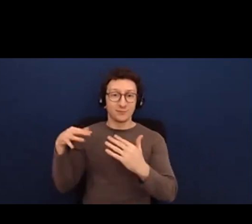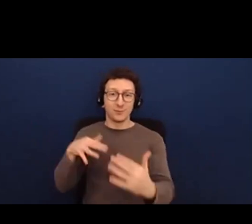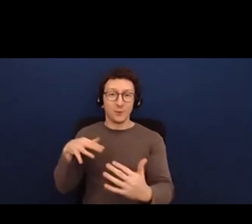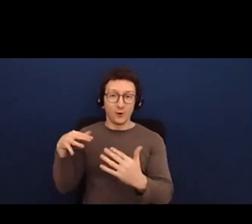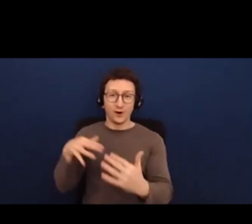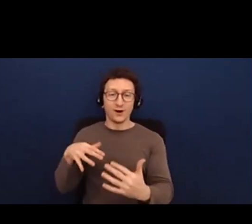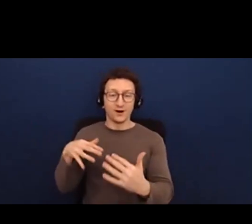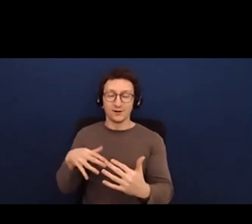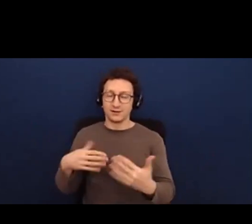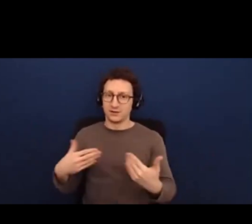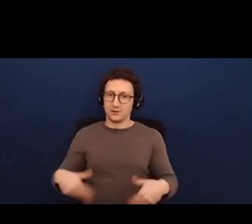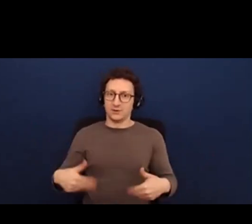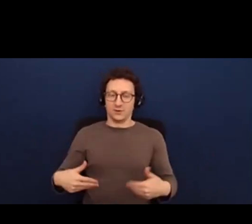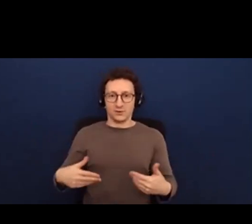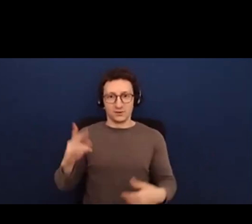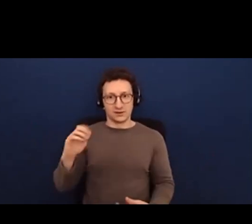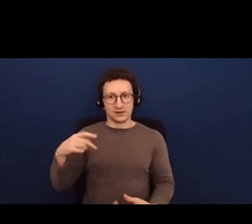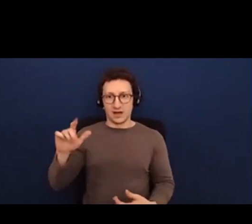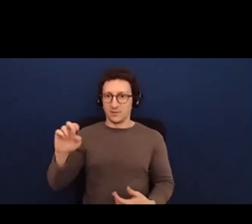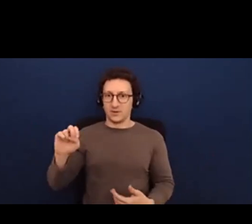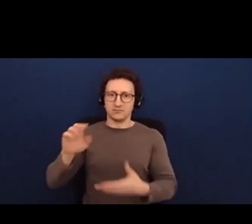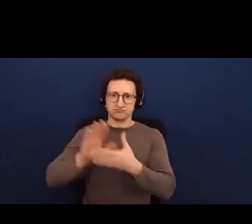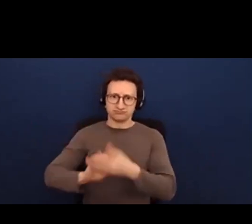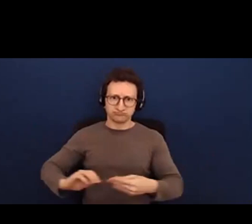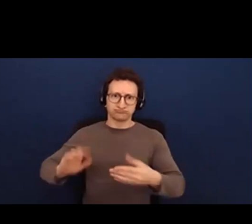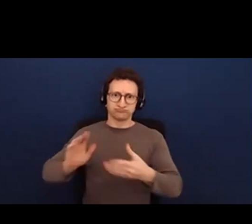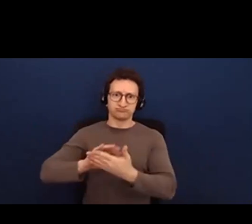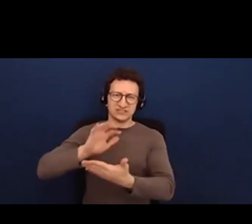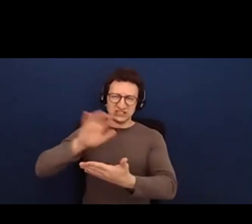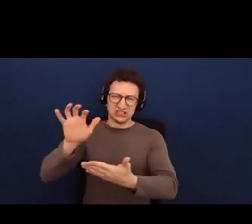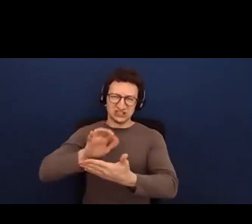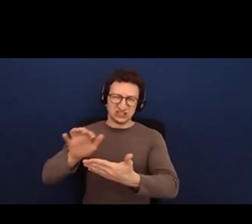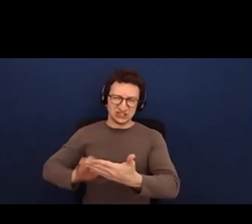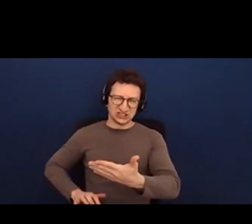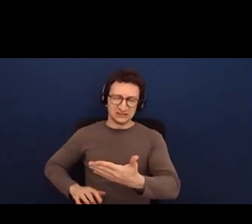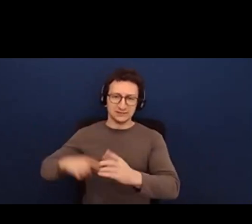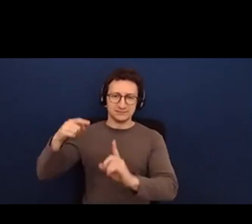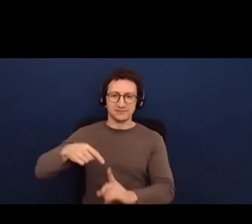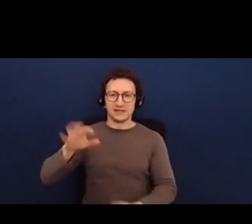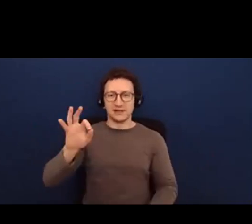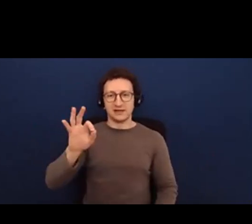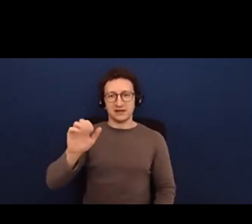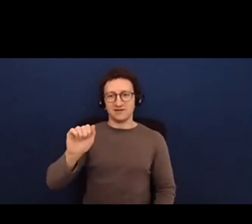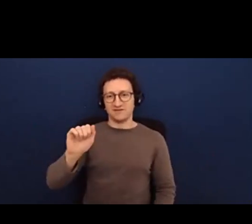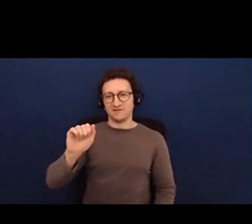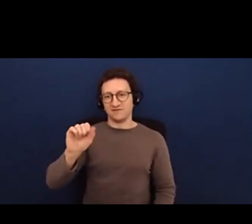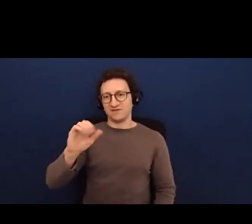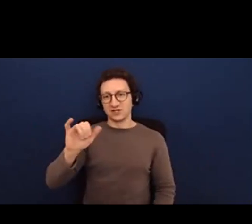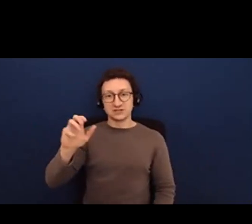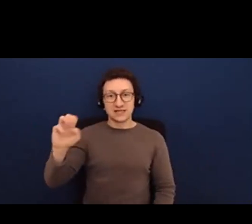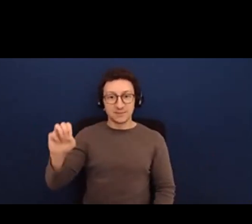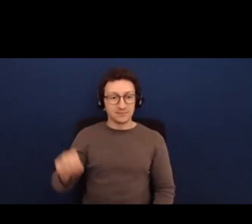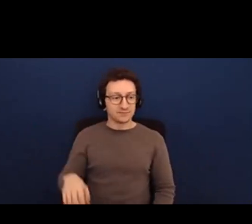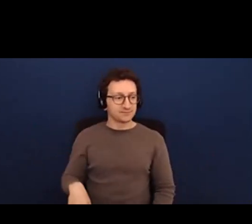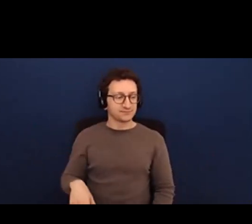a great deal that Kaplan writes about fascism and its nature. I haven't said anything about Israel,